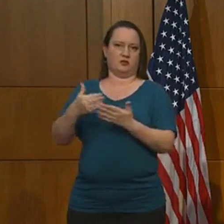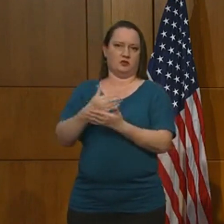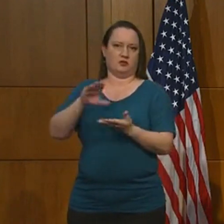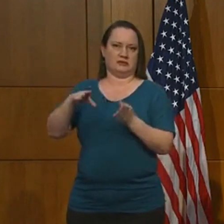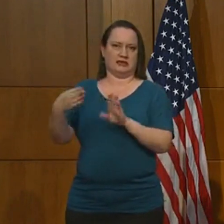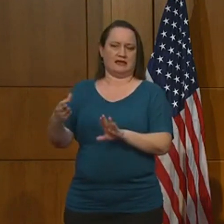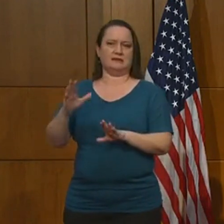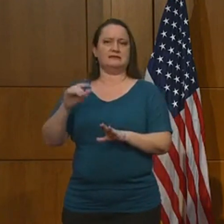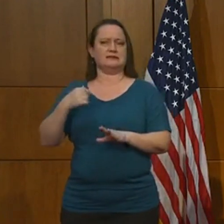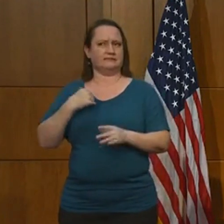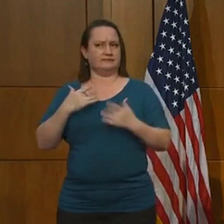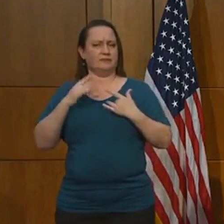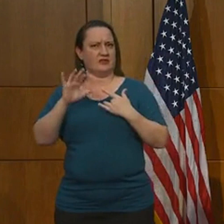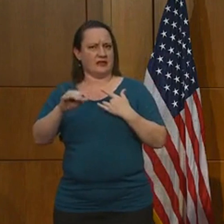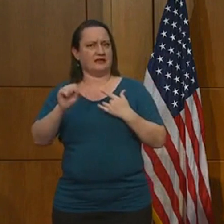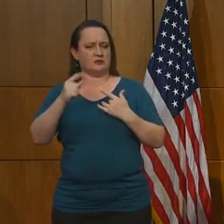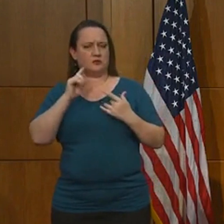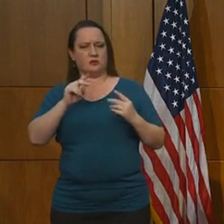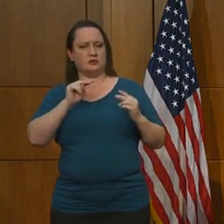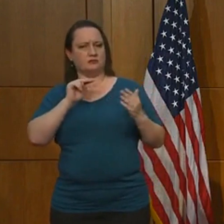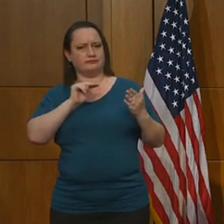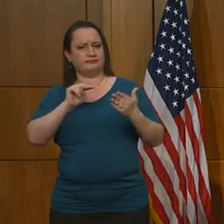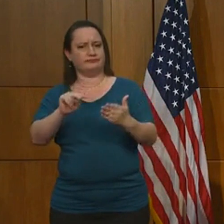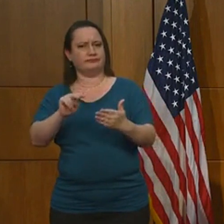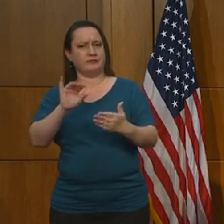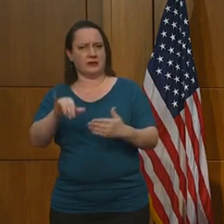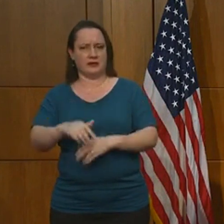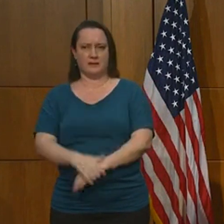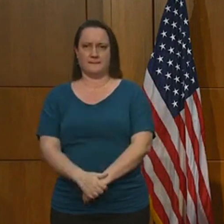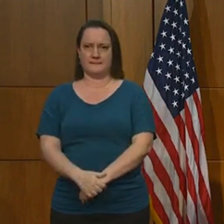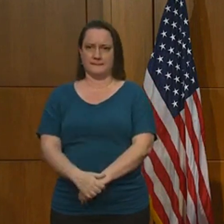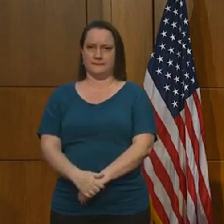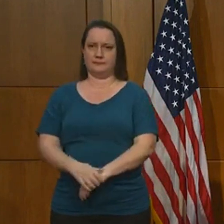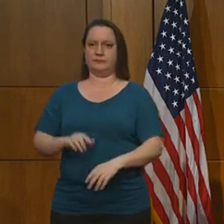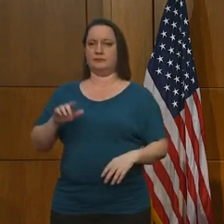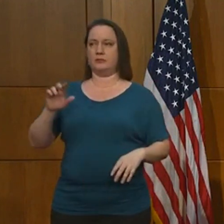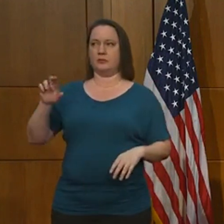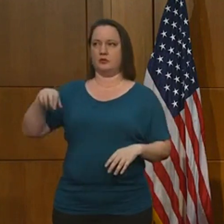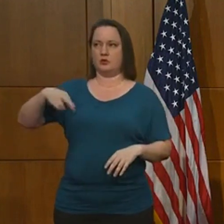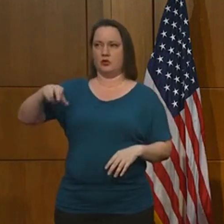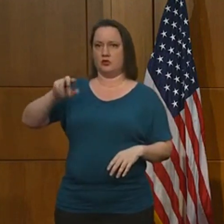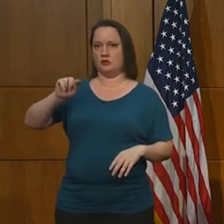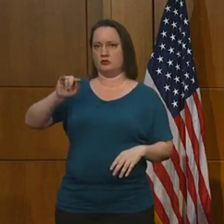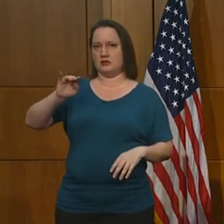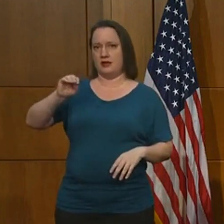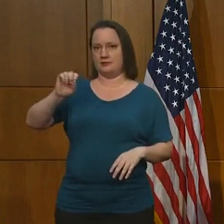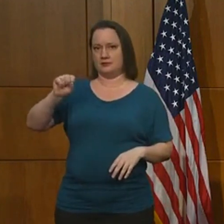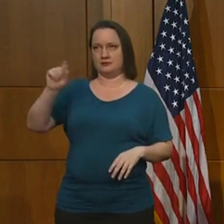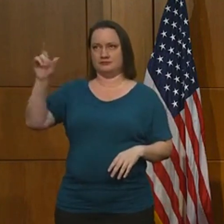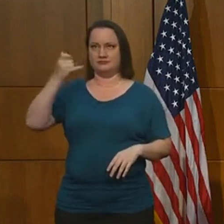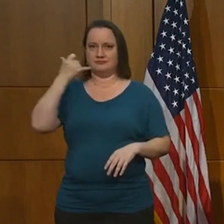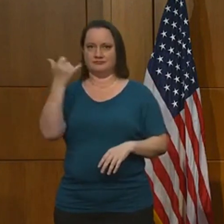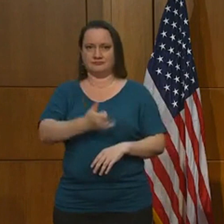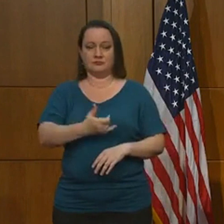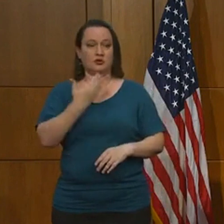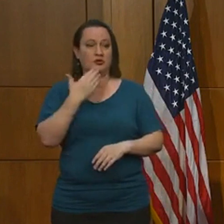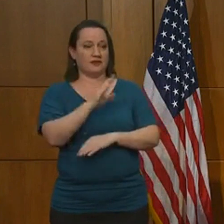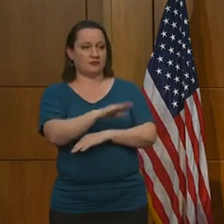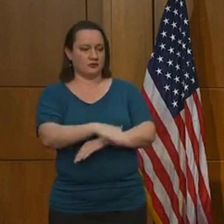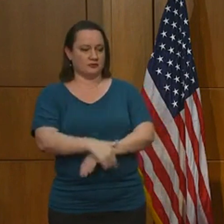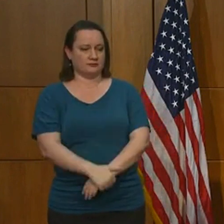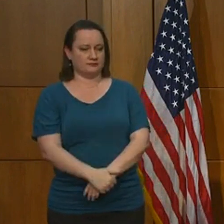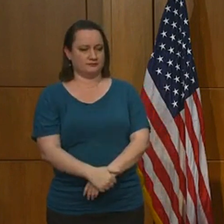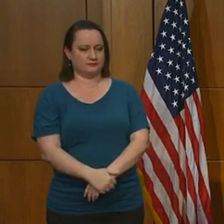Luann Rife with the Roanoke Times. Good afternoon, Governor. You had